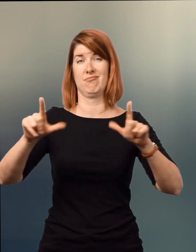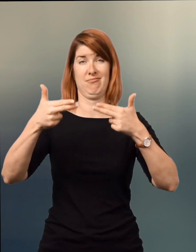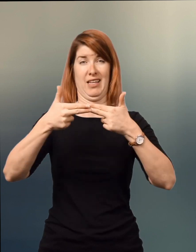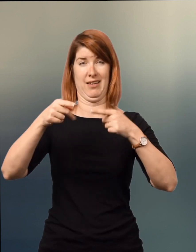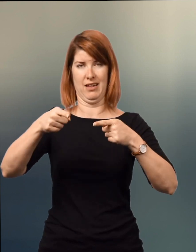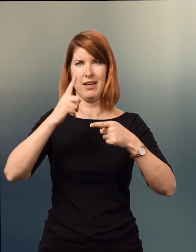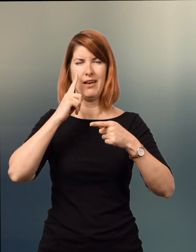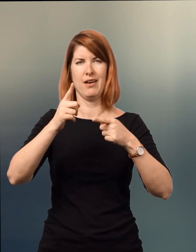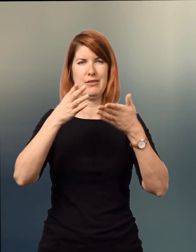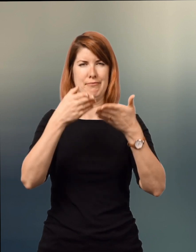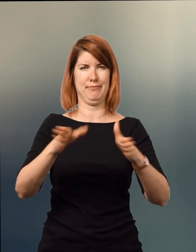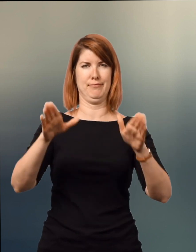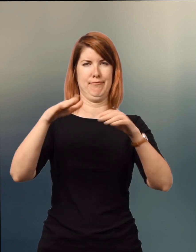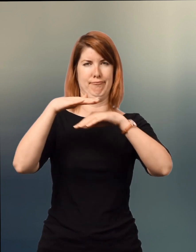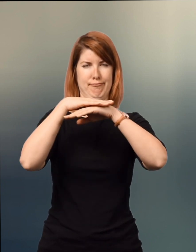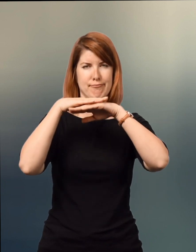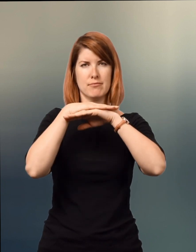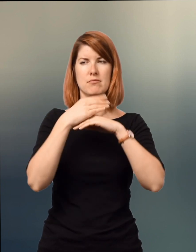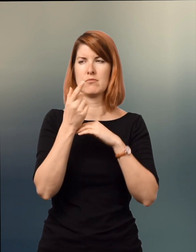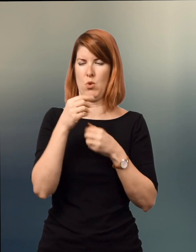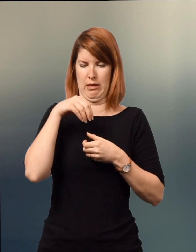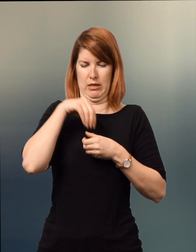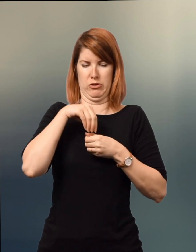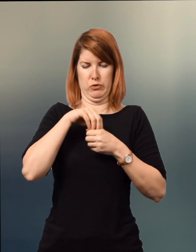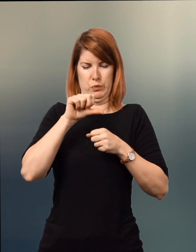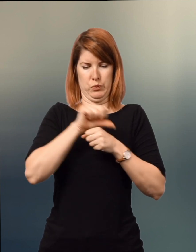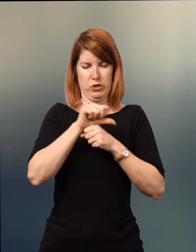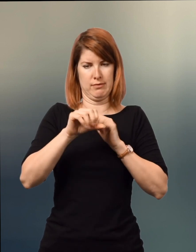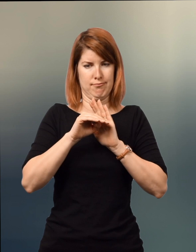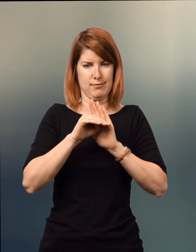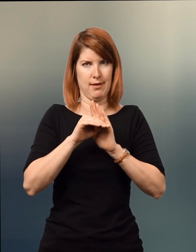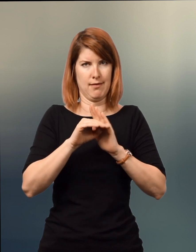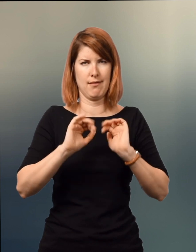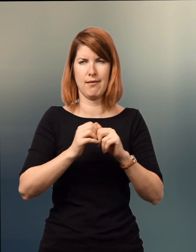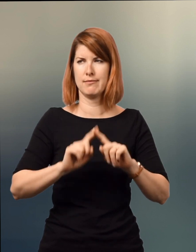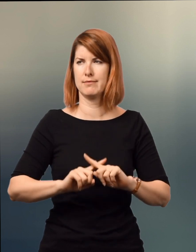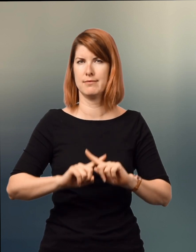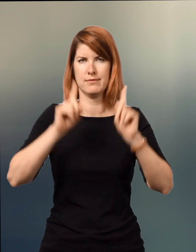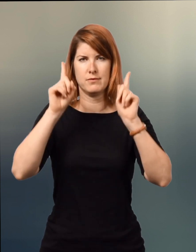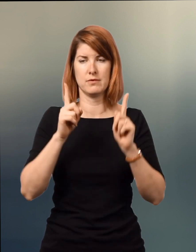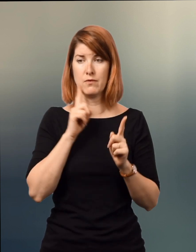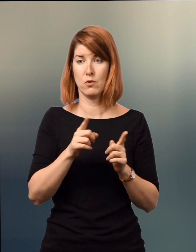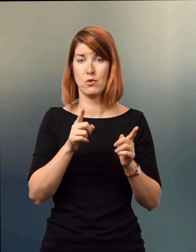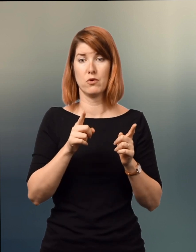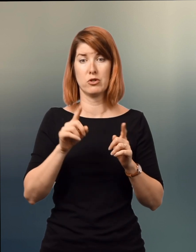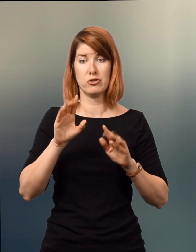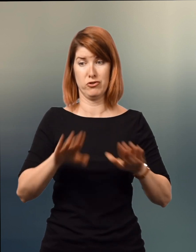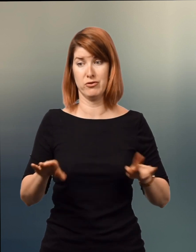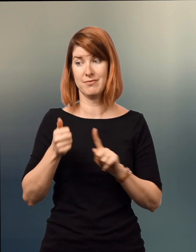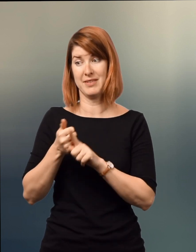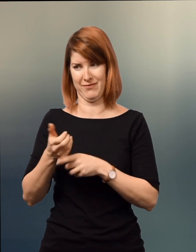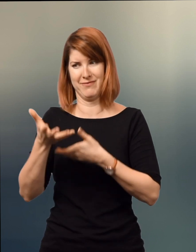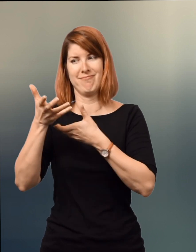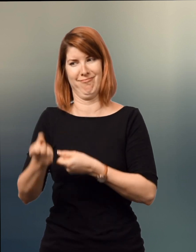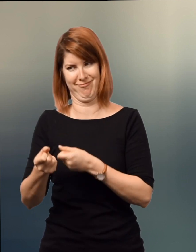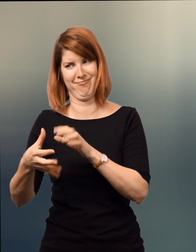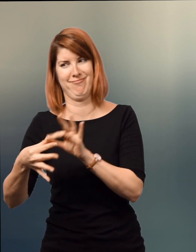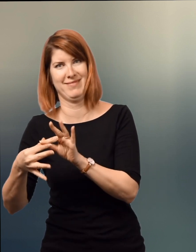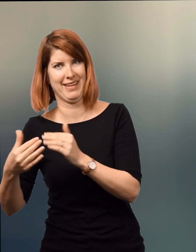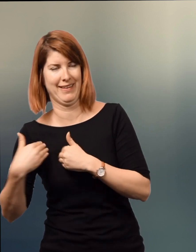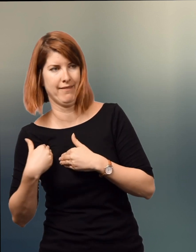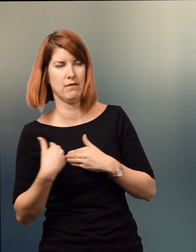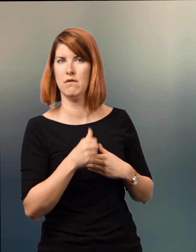This next slide provides a very basic overview of this concept of internal working models and how they differ in children